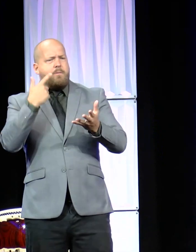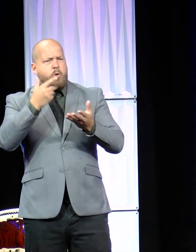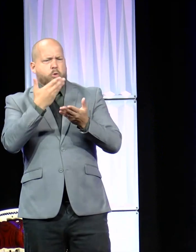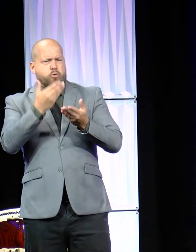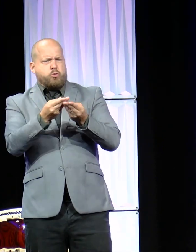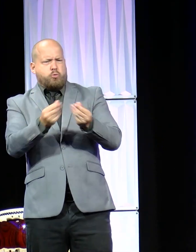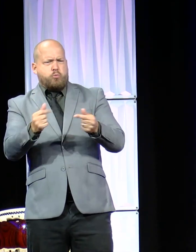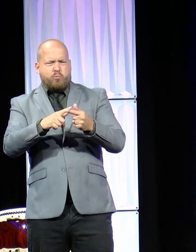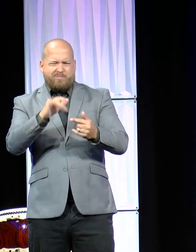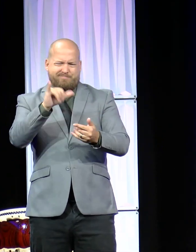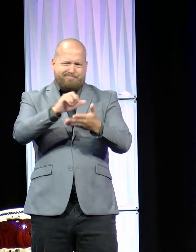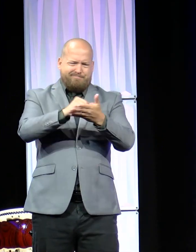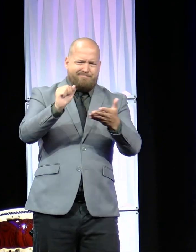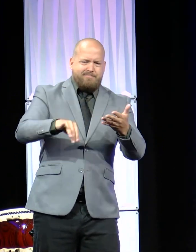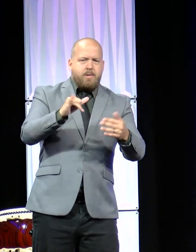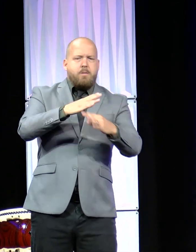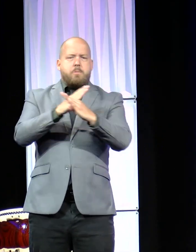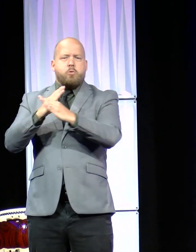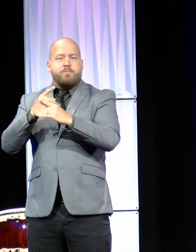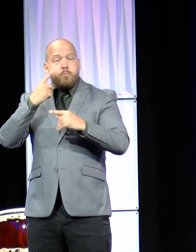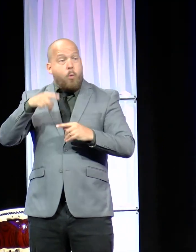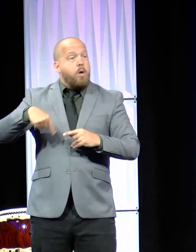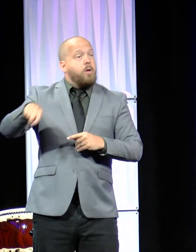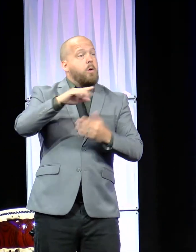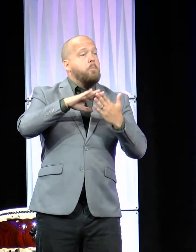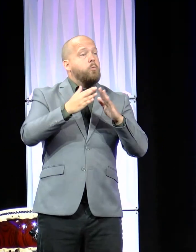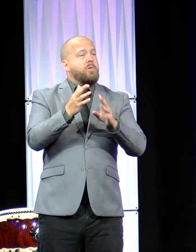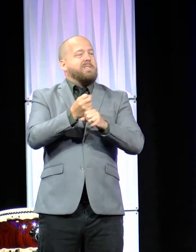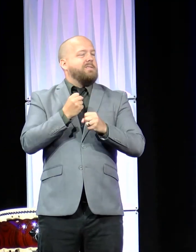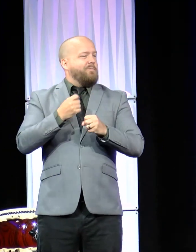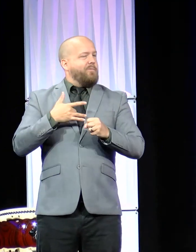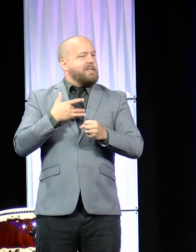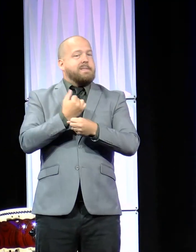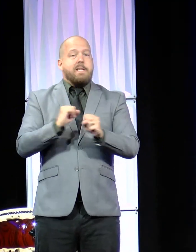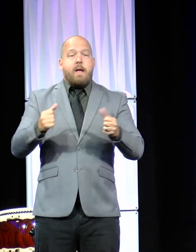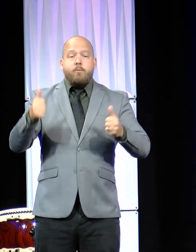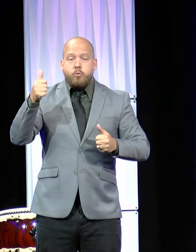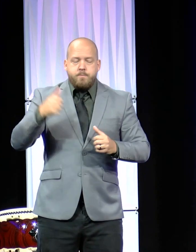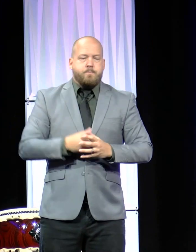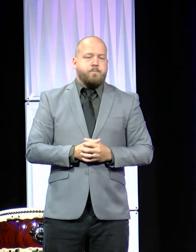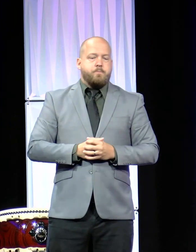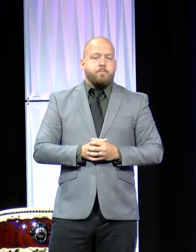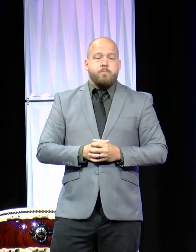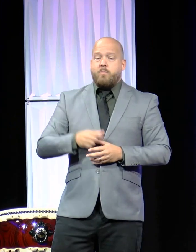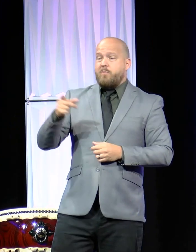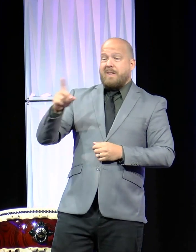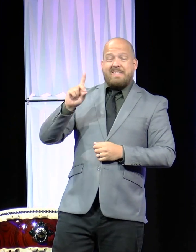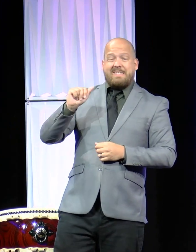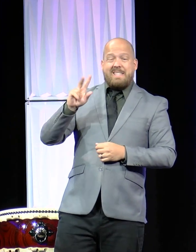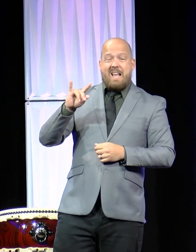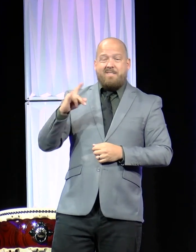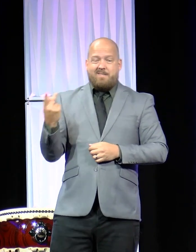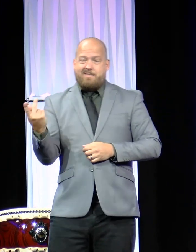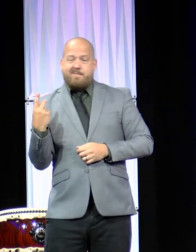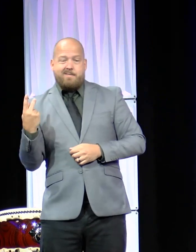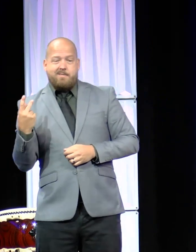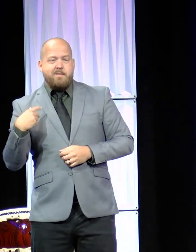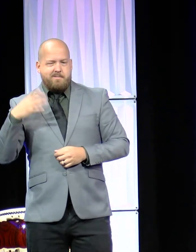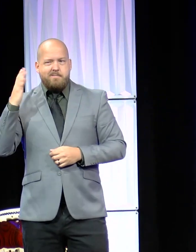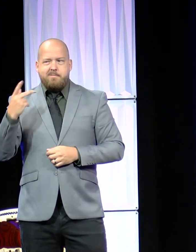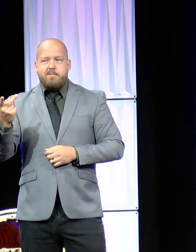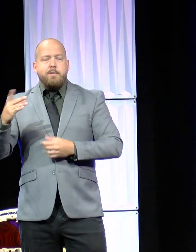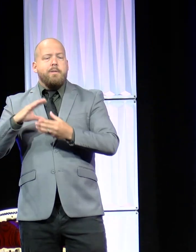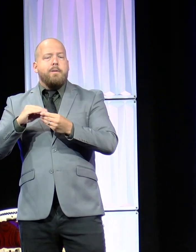David and I heard Dr. Alexander speak last year at the ATSA conference, and like we did with Dr.